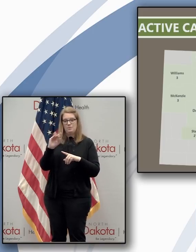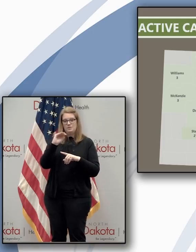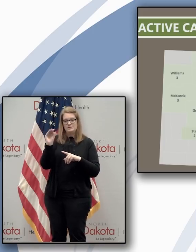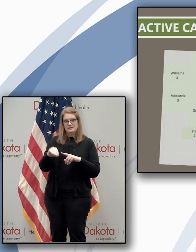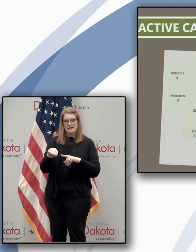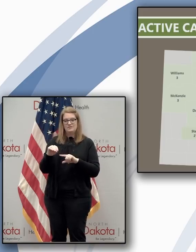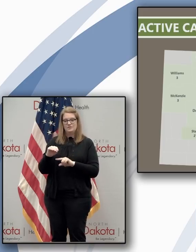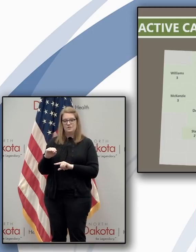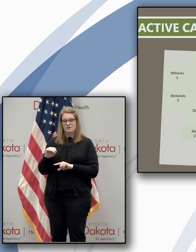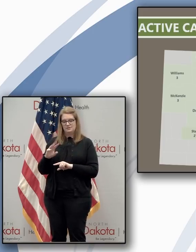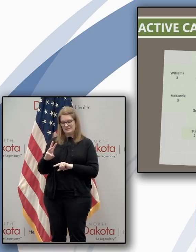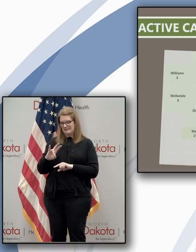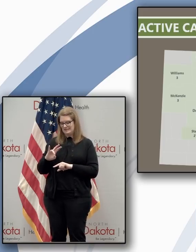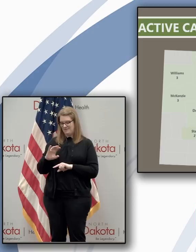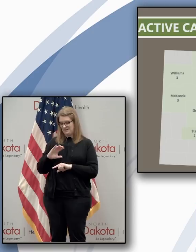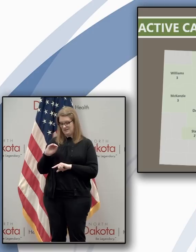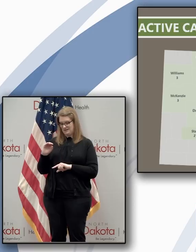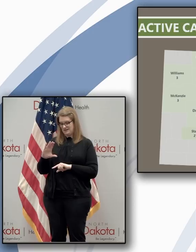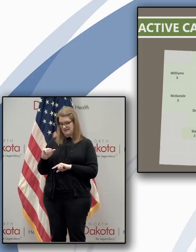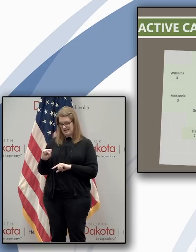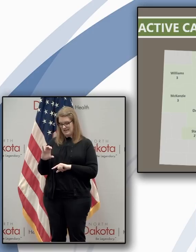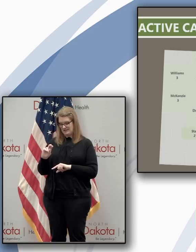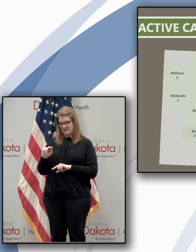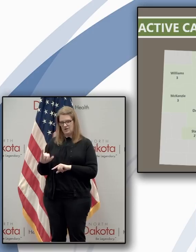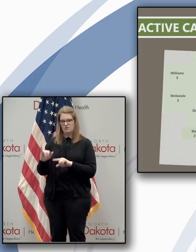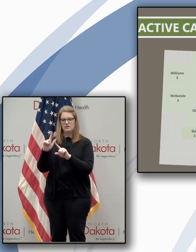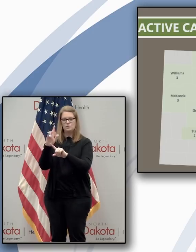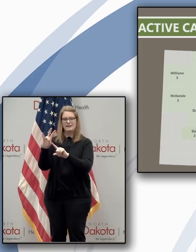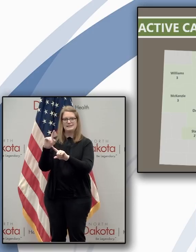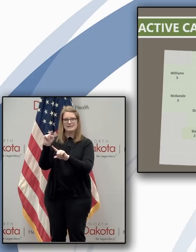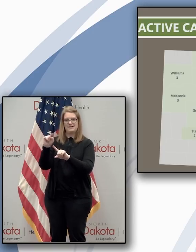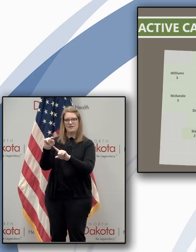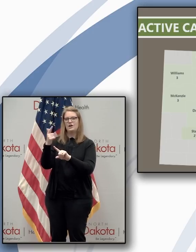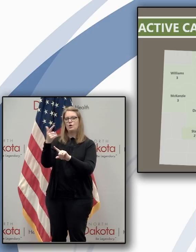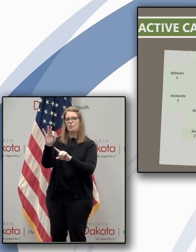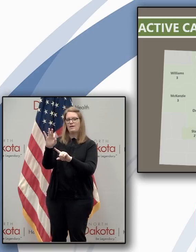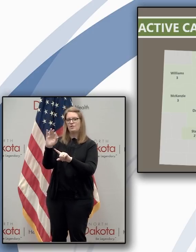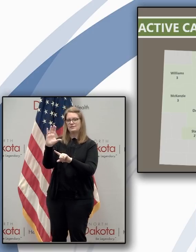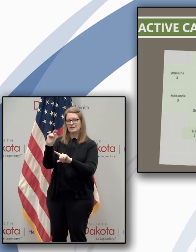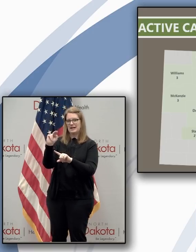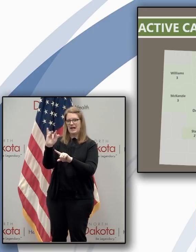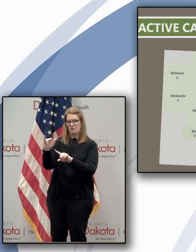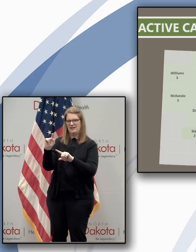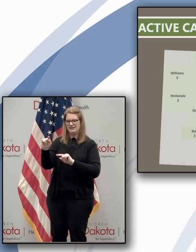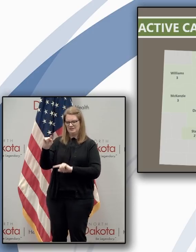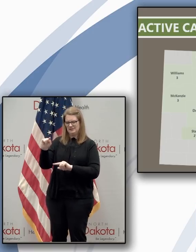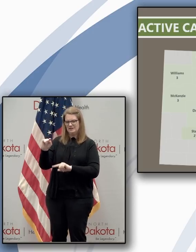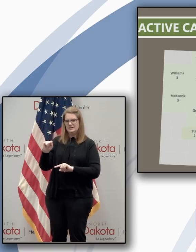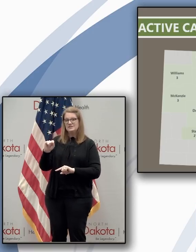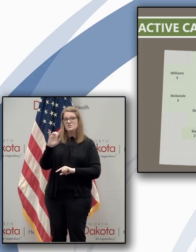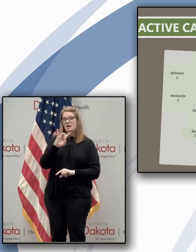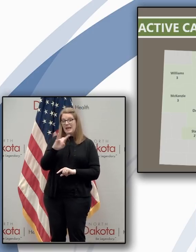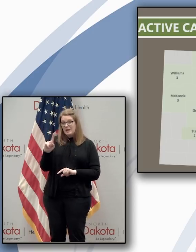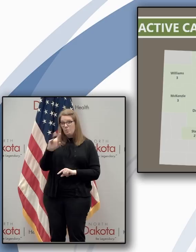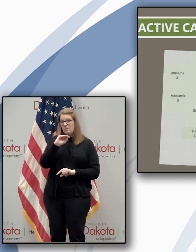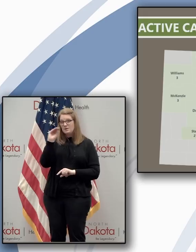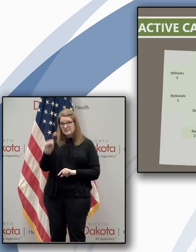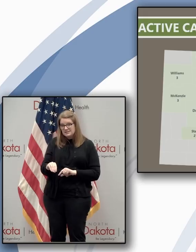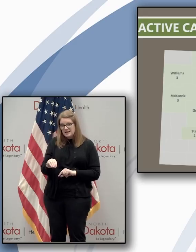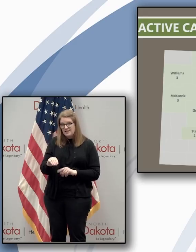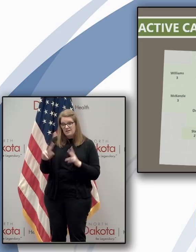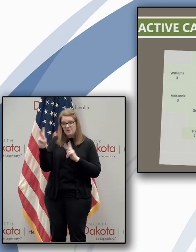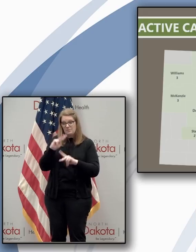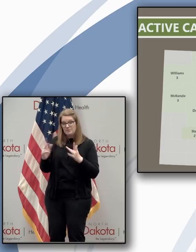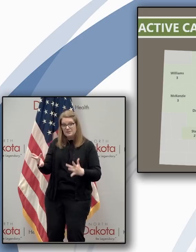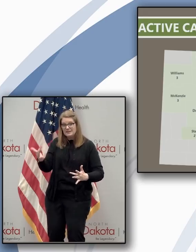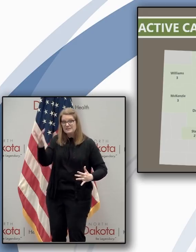today are in Cass County, 24% of the active cases in North Dakota are in Grand Forks County. So again, 81% of the